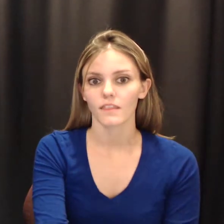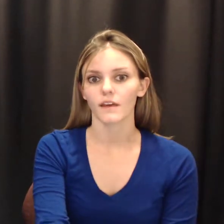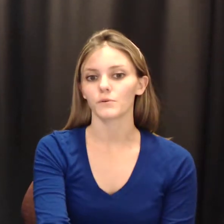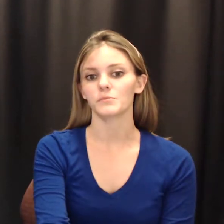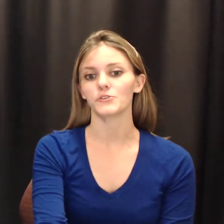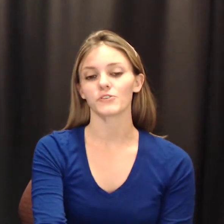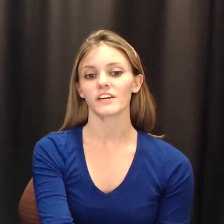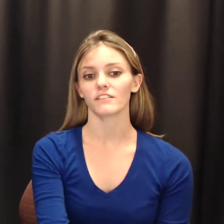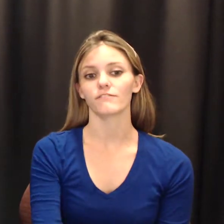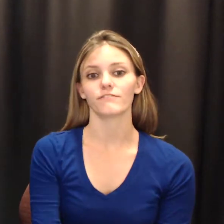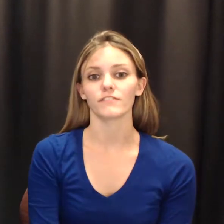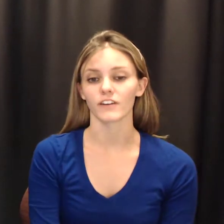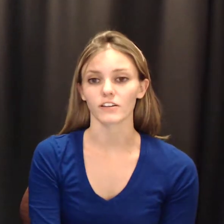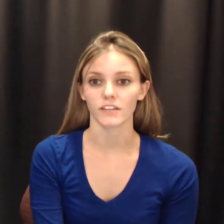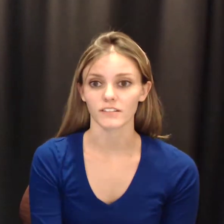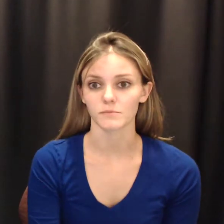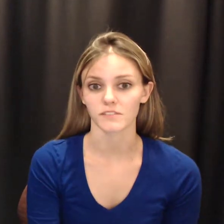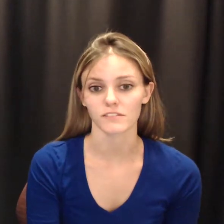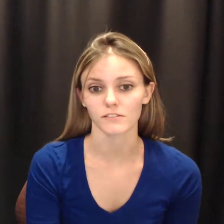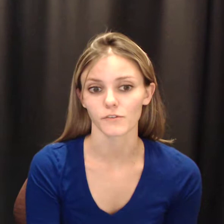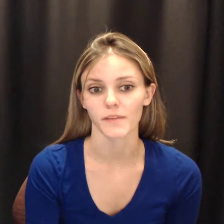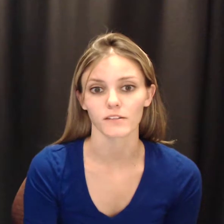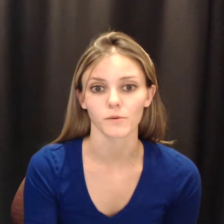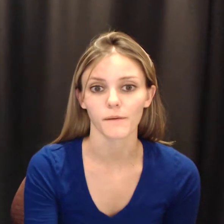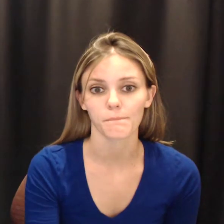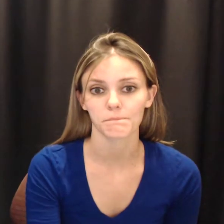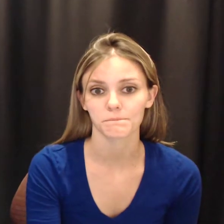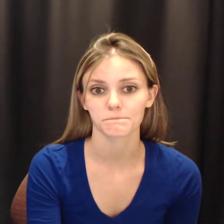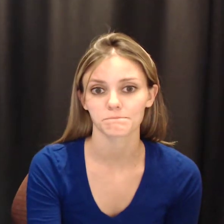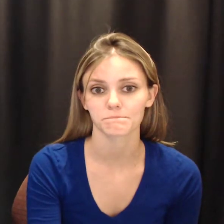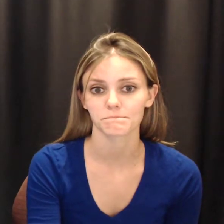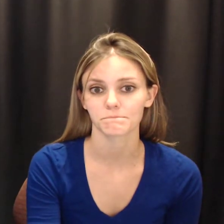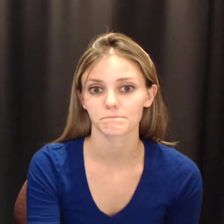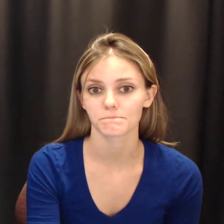That would be great if I could gain some assistance from that as well.